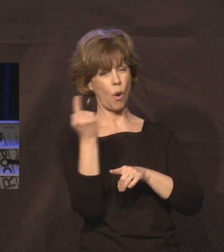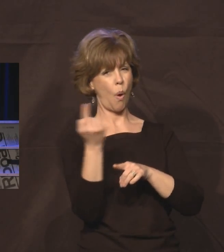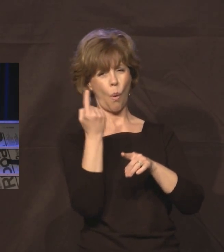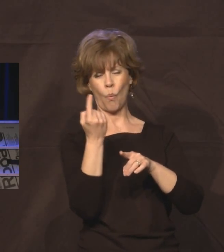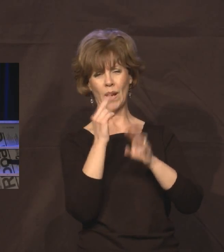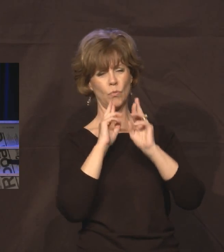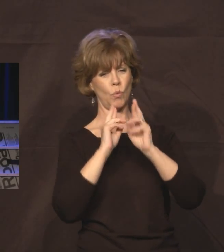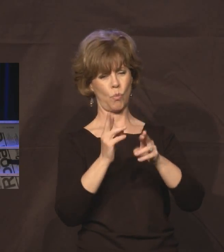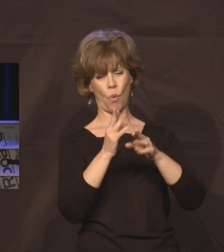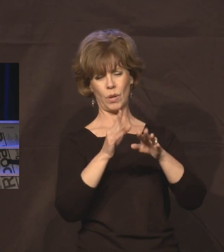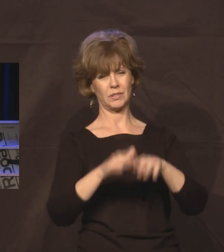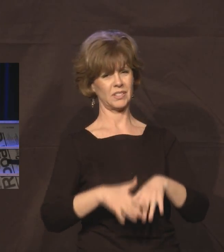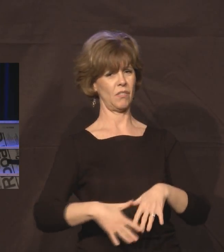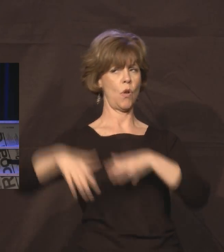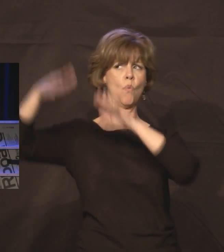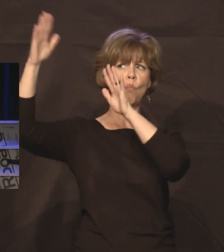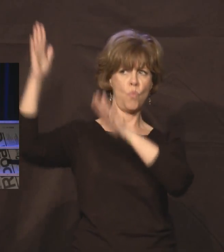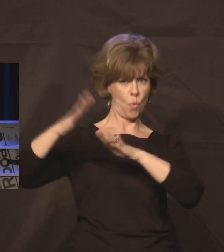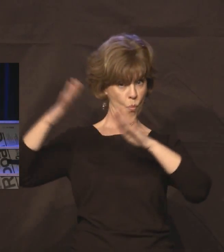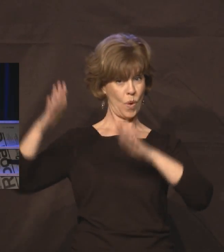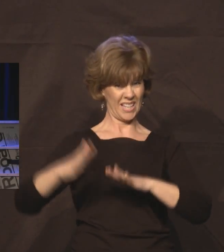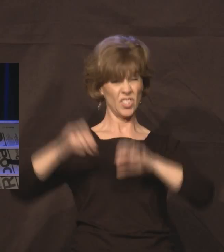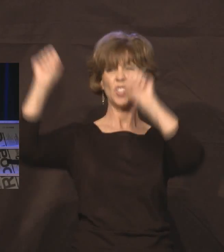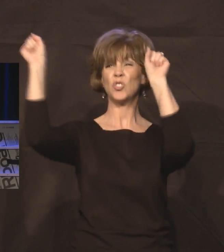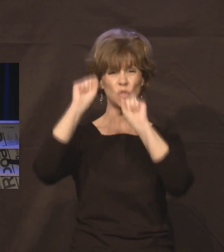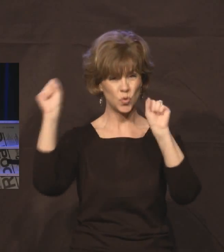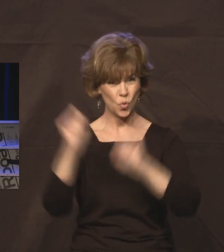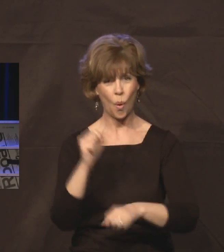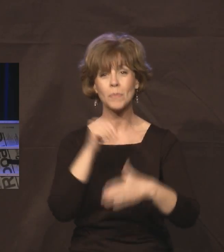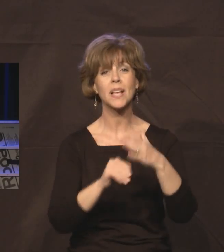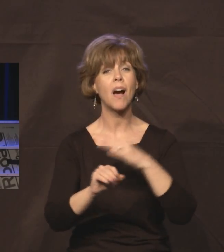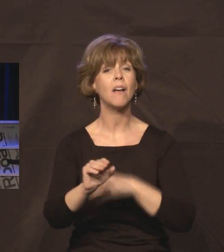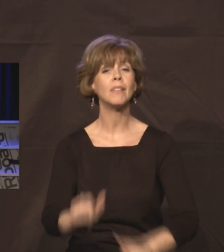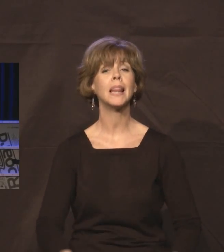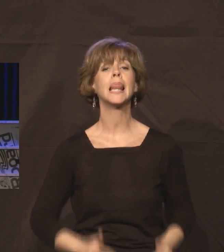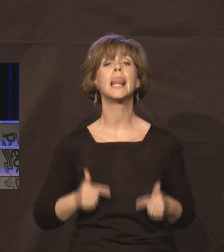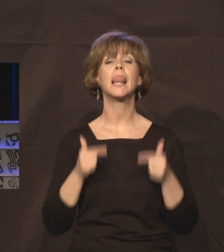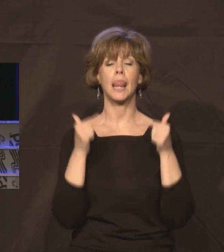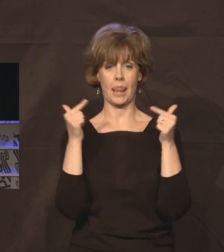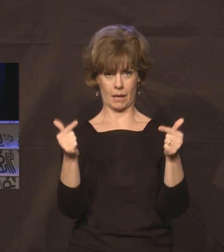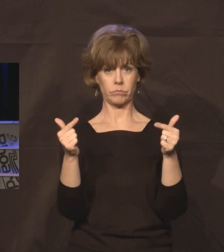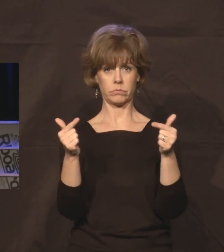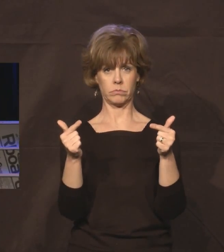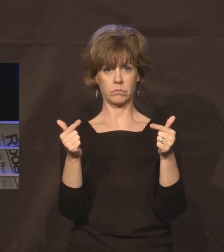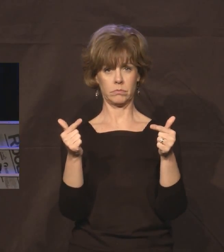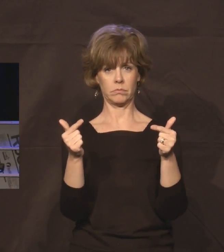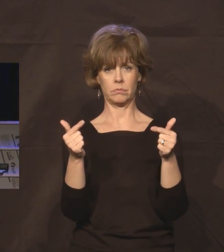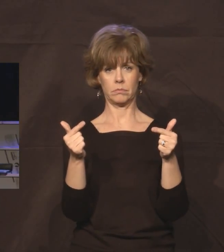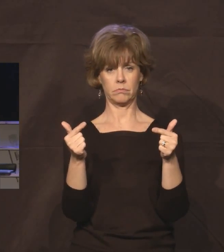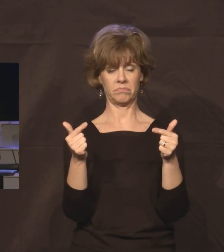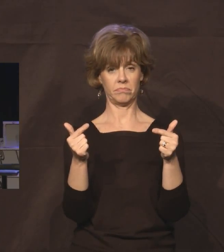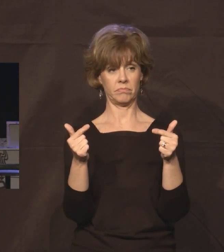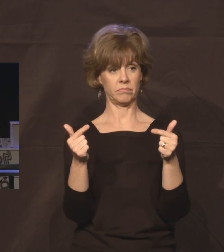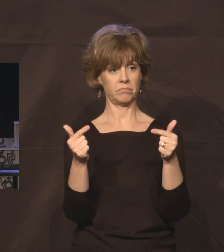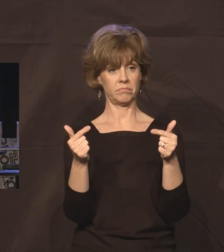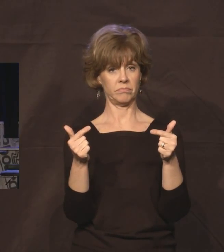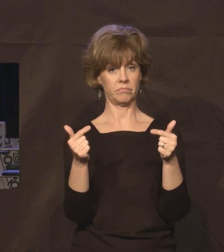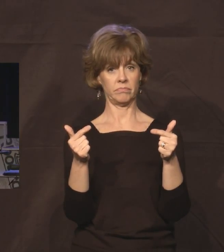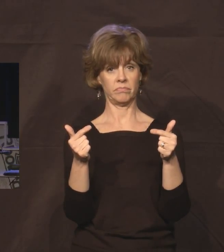winds in people's lives. And here's the thing. See, like, I it's not like we can guess who it's going to be this